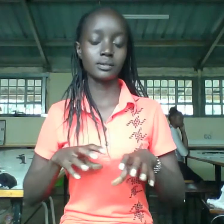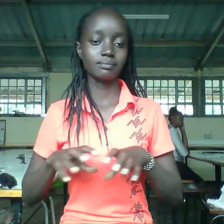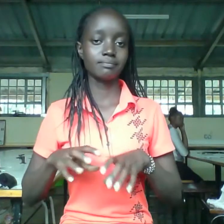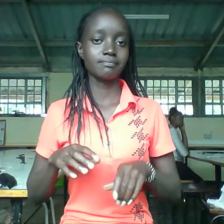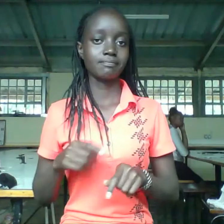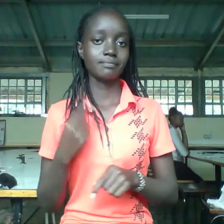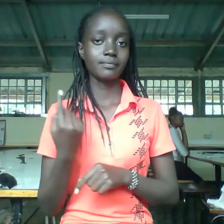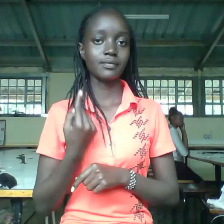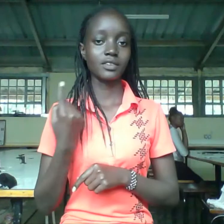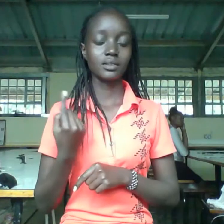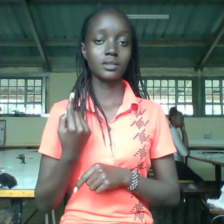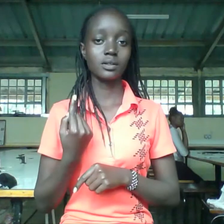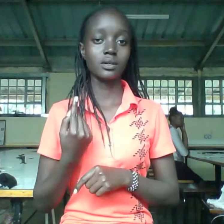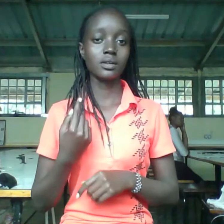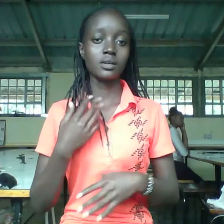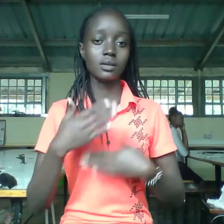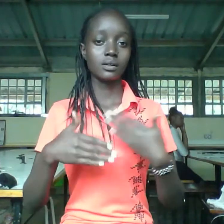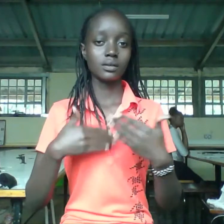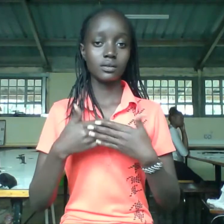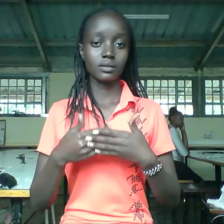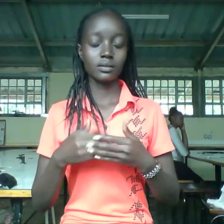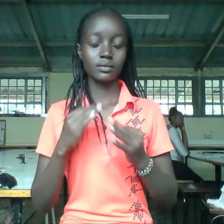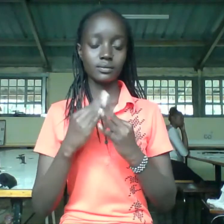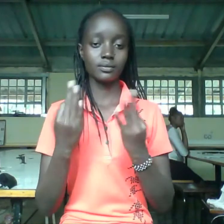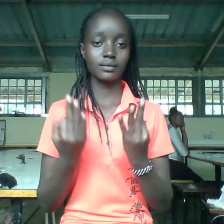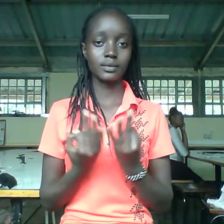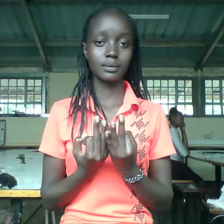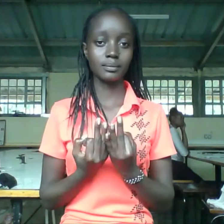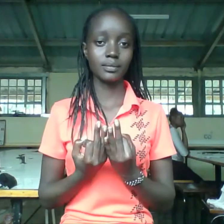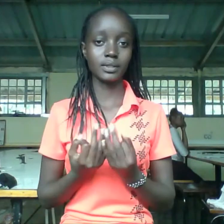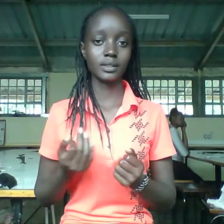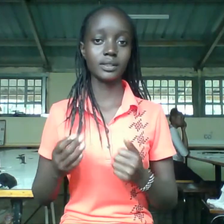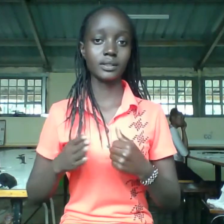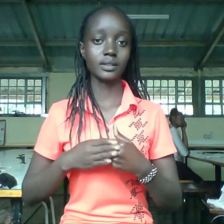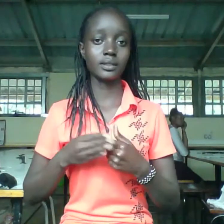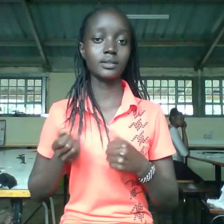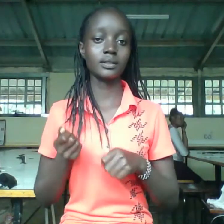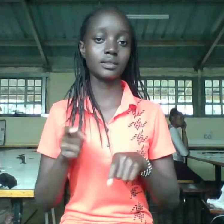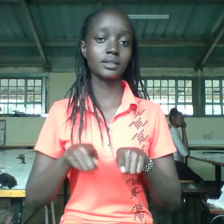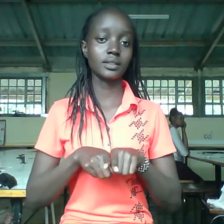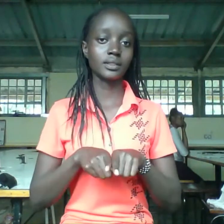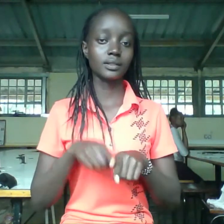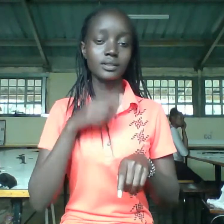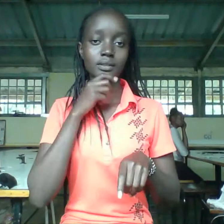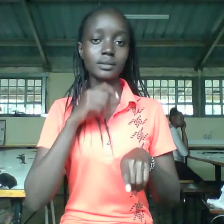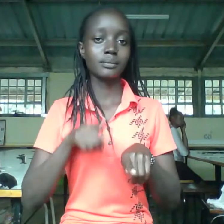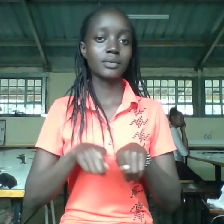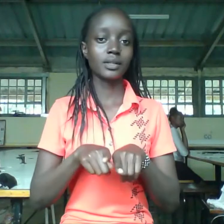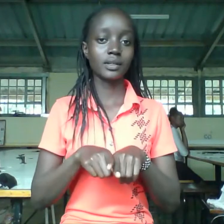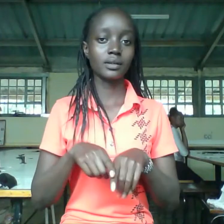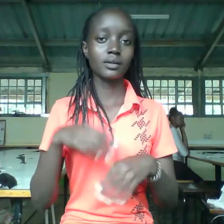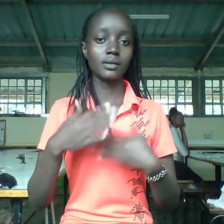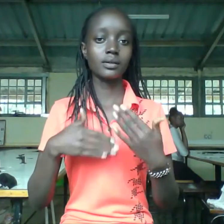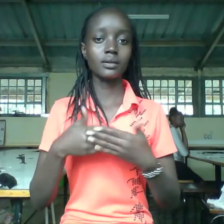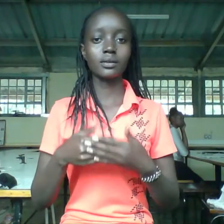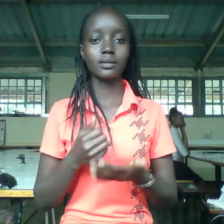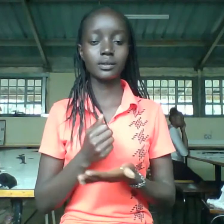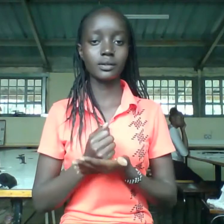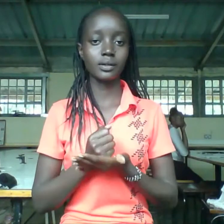his whole family of 9 sisters and brothers helped to raise the animals and see the smooth running